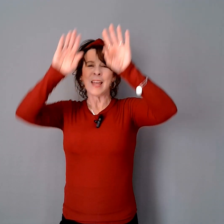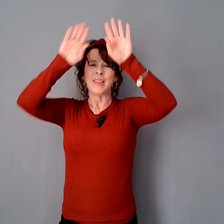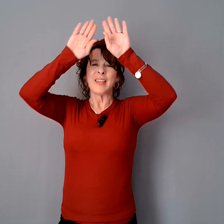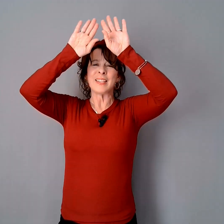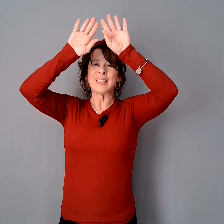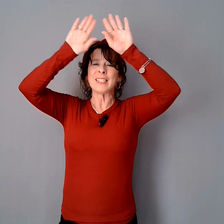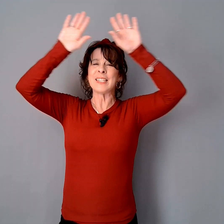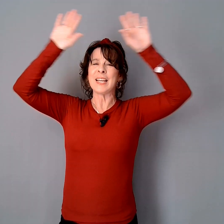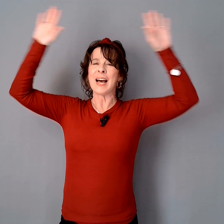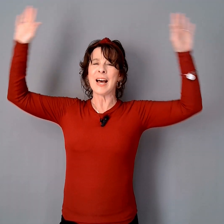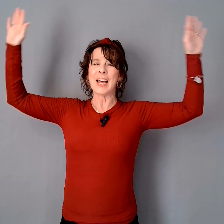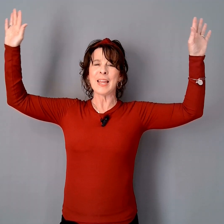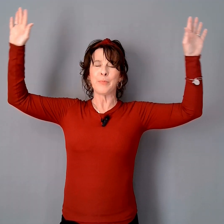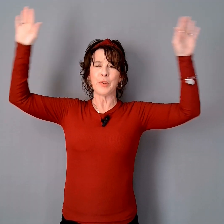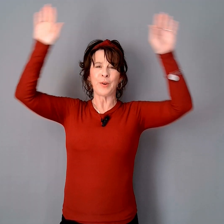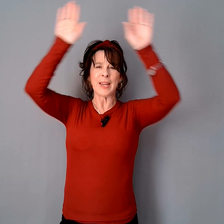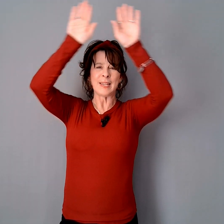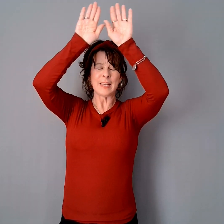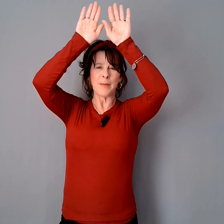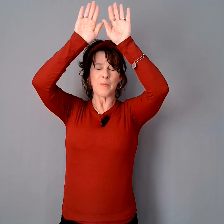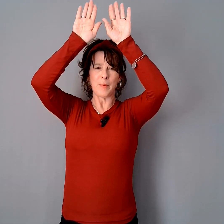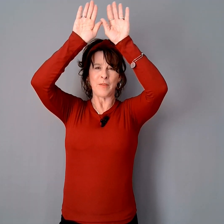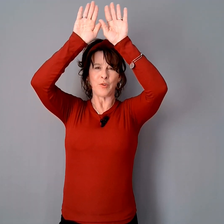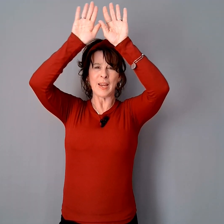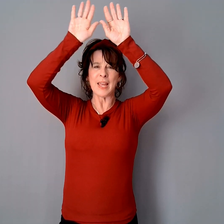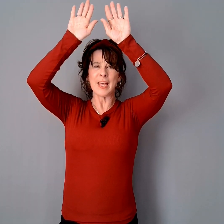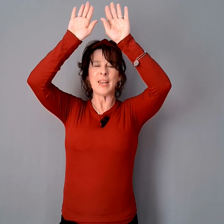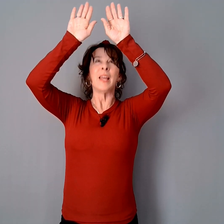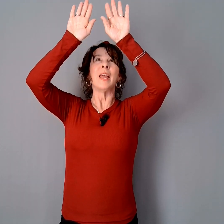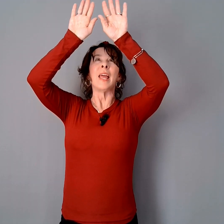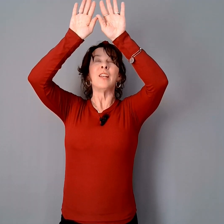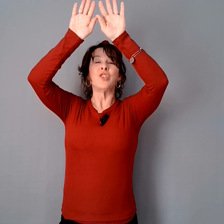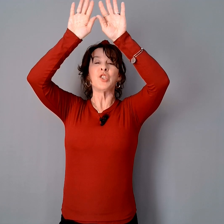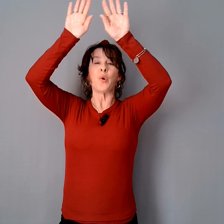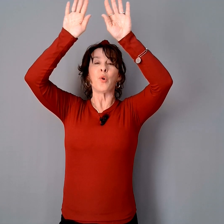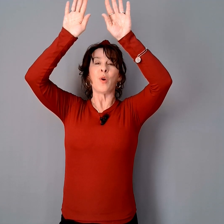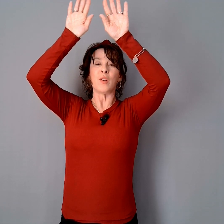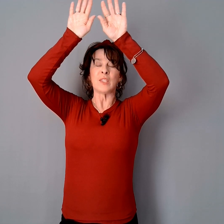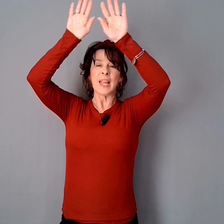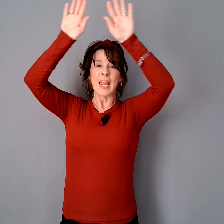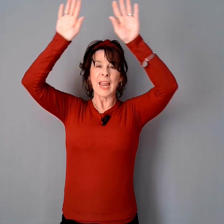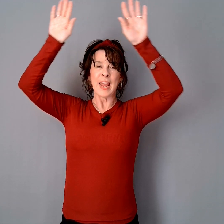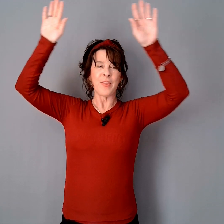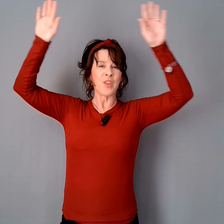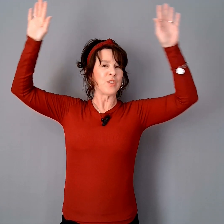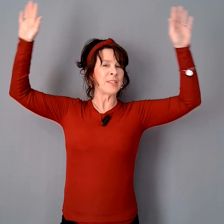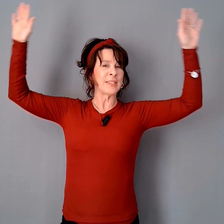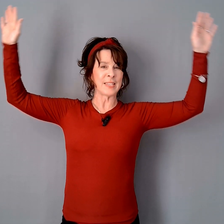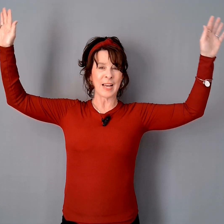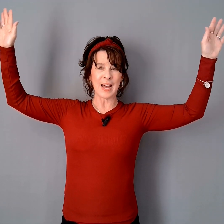and the sky, bring your hands up above your head and just go across. And the